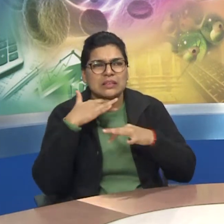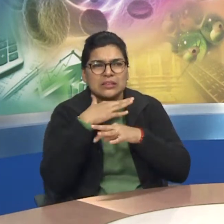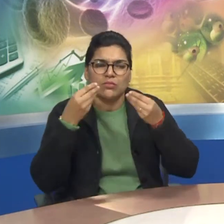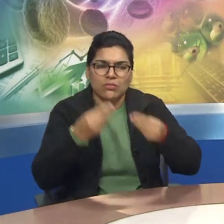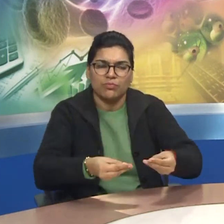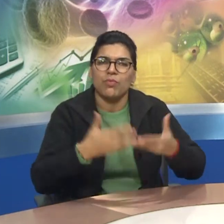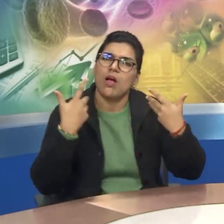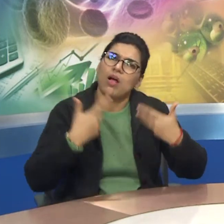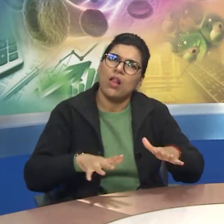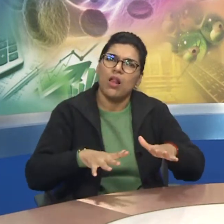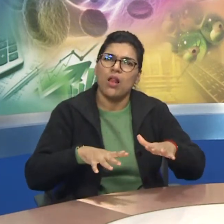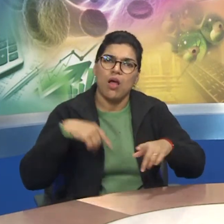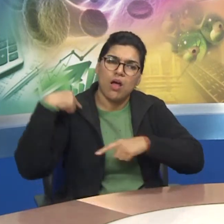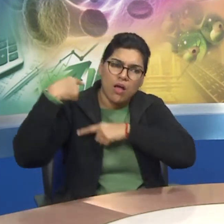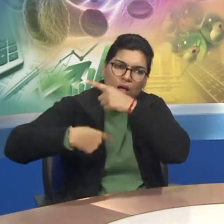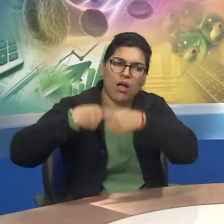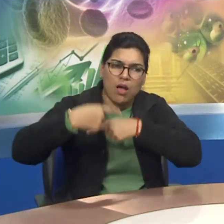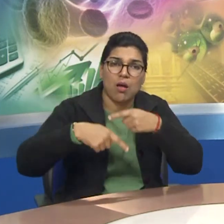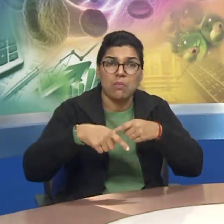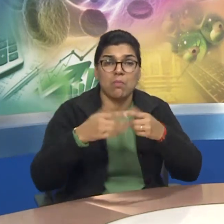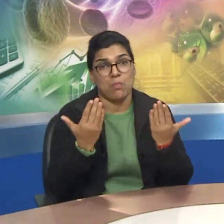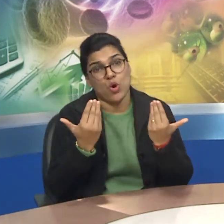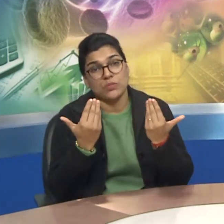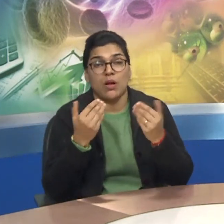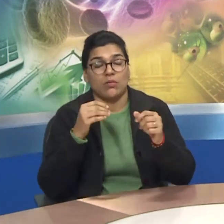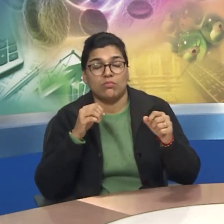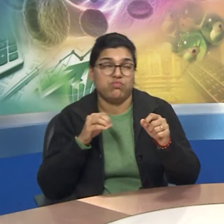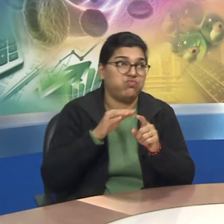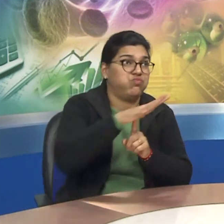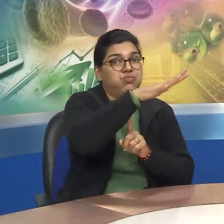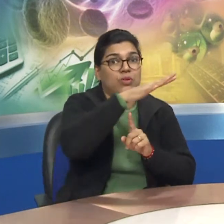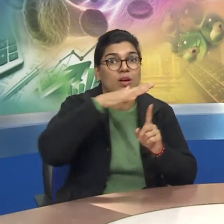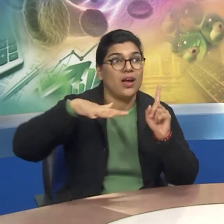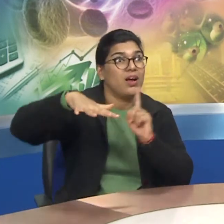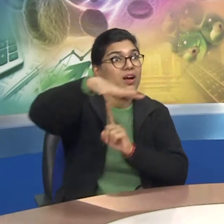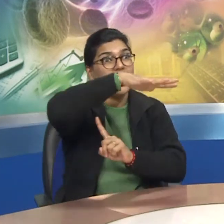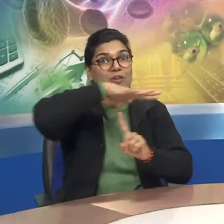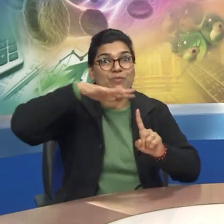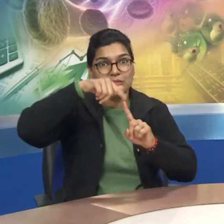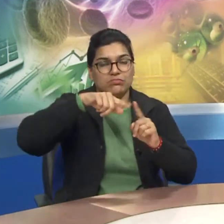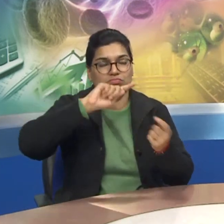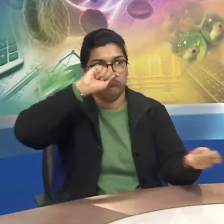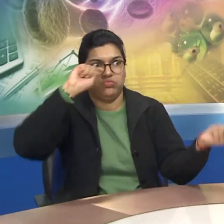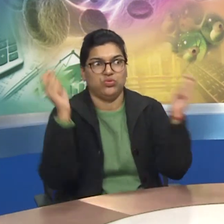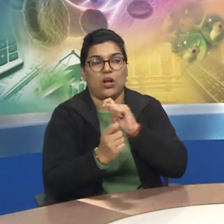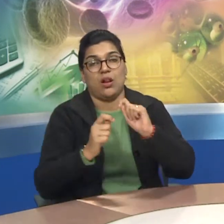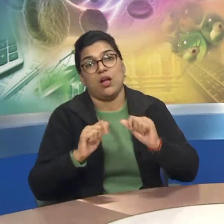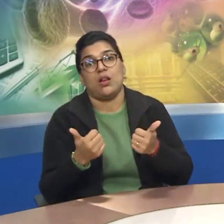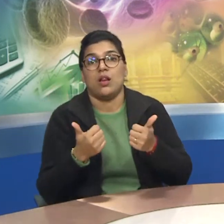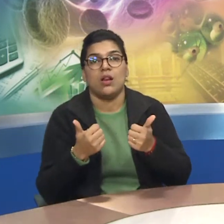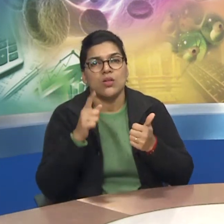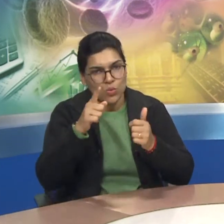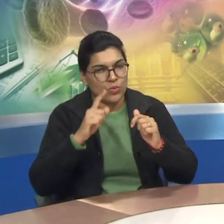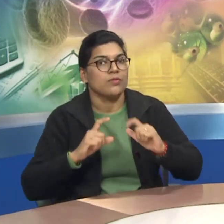Environmental slogans help to create awareness about environmental